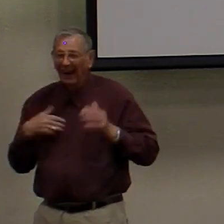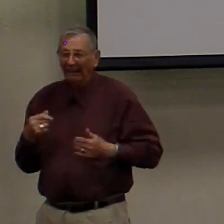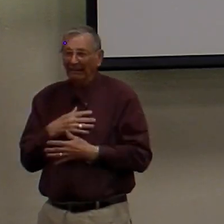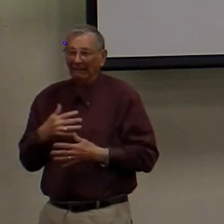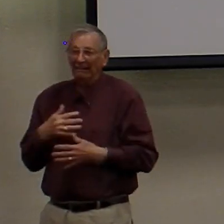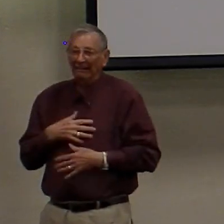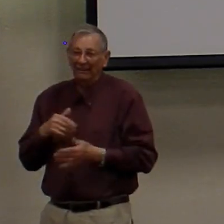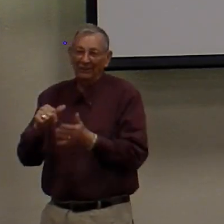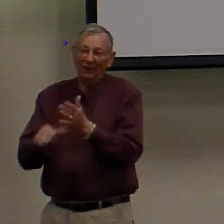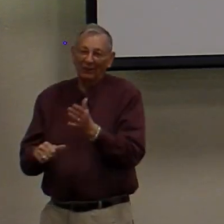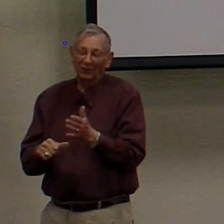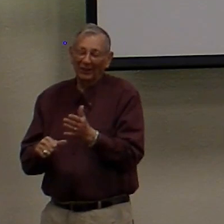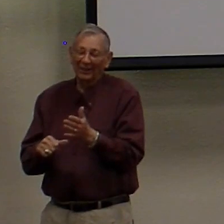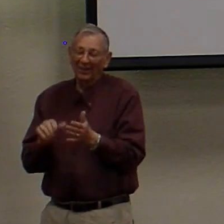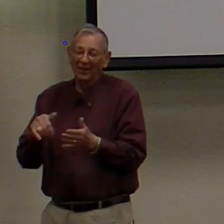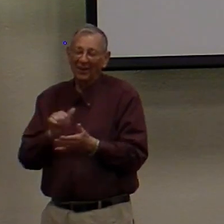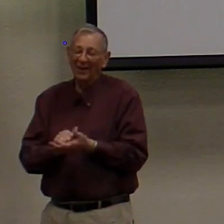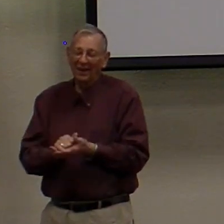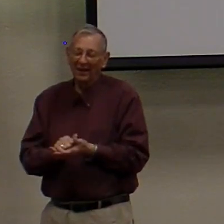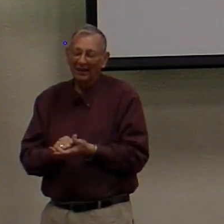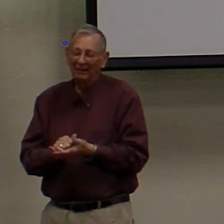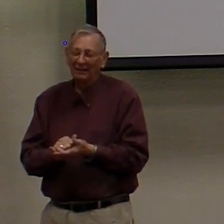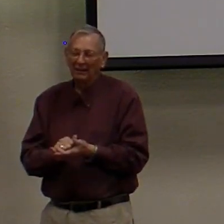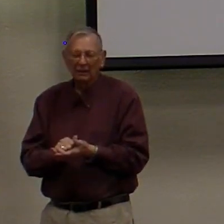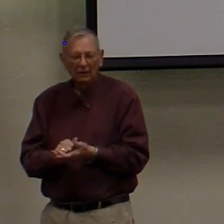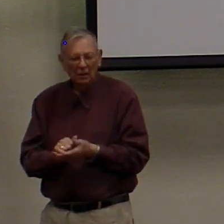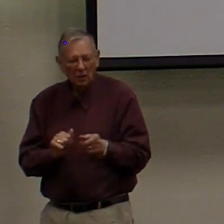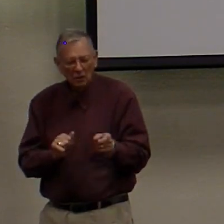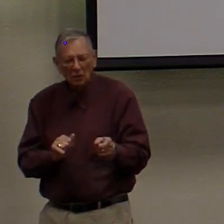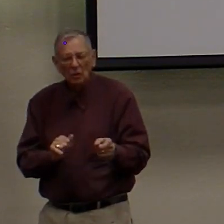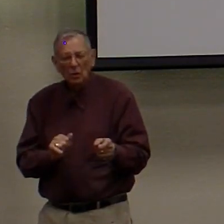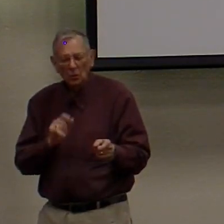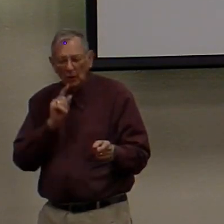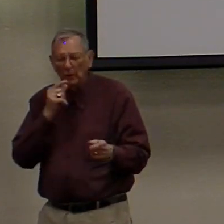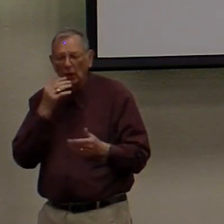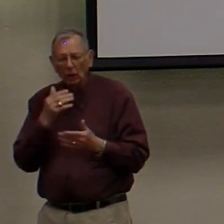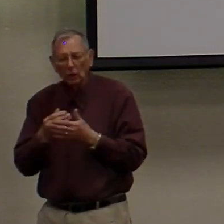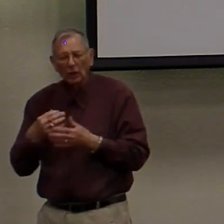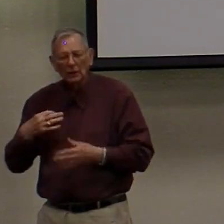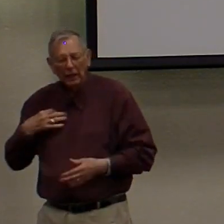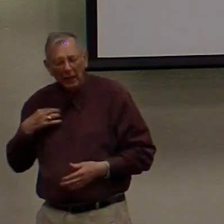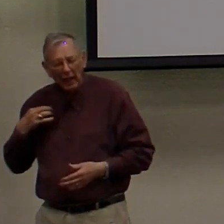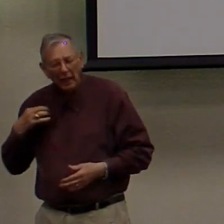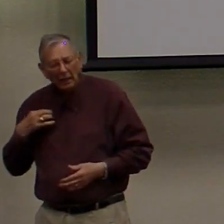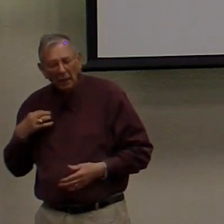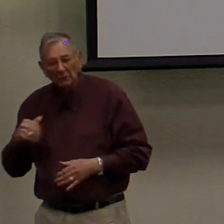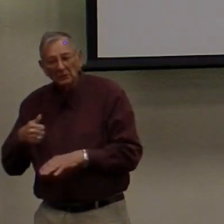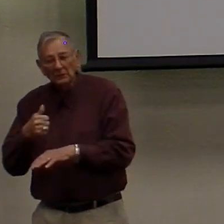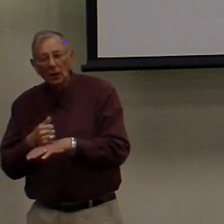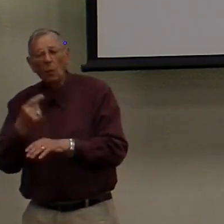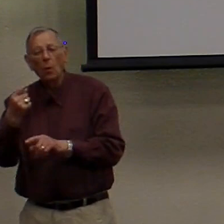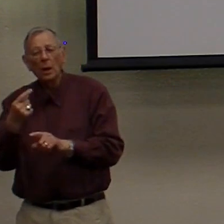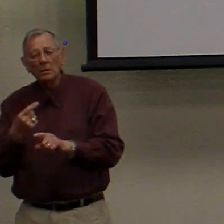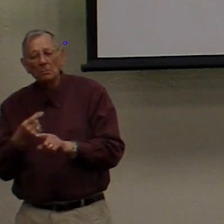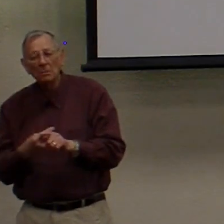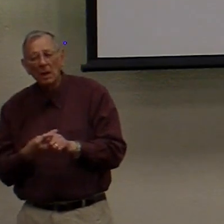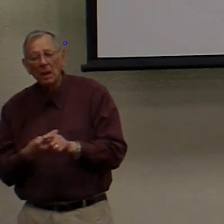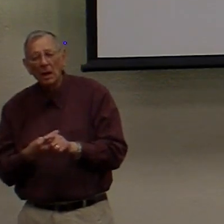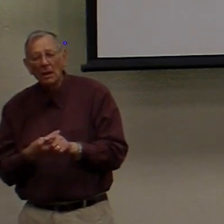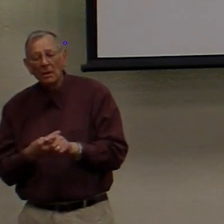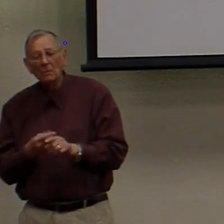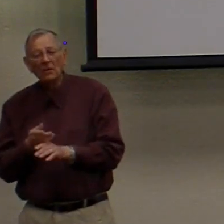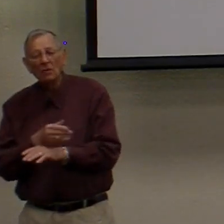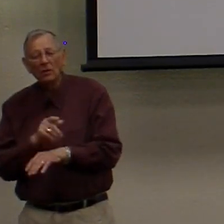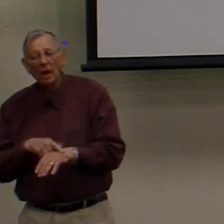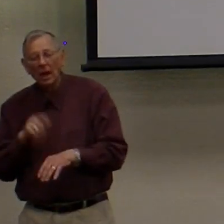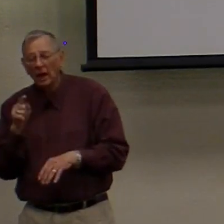scared of the surgery and all of that." And he said, "Well, you would be a really good candidate." And we set it up, and there was a month lead time.